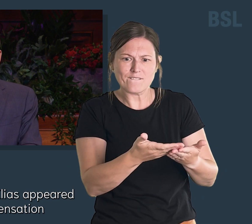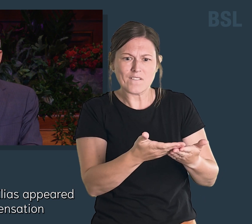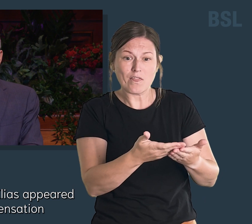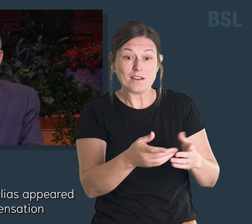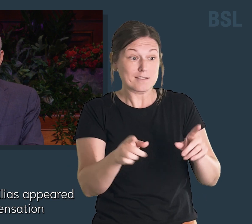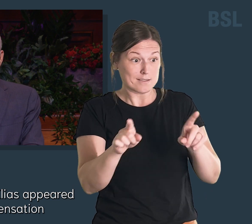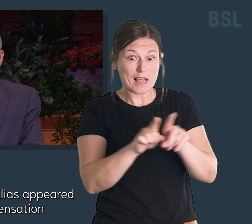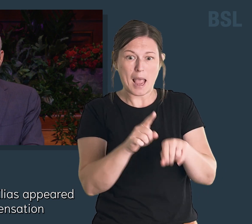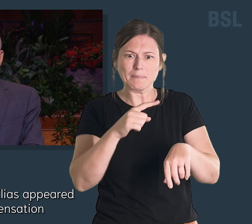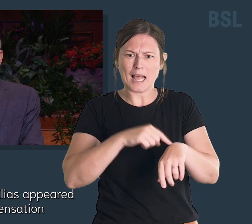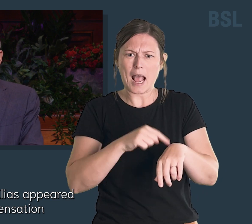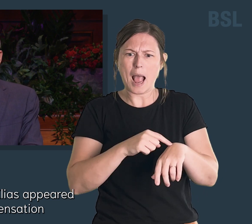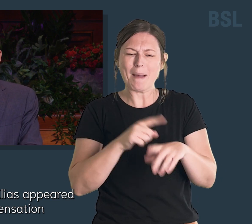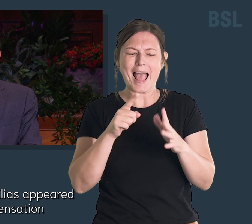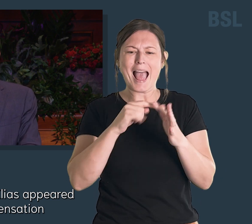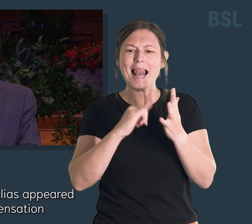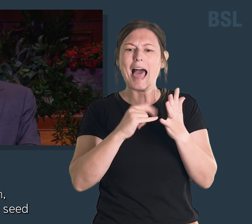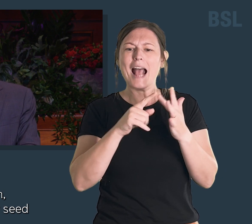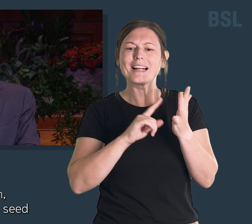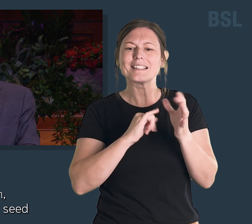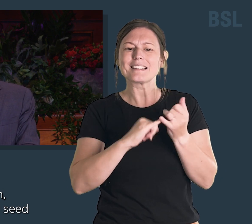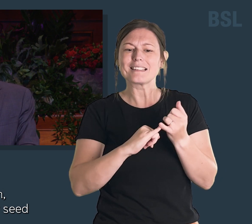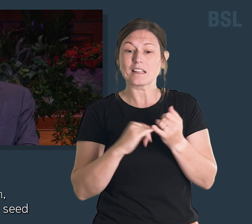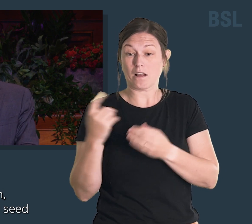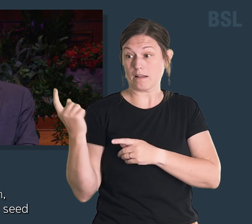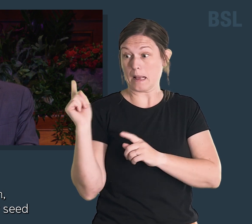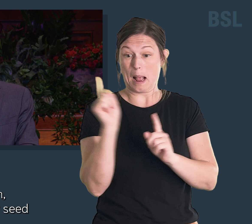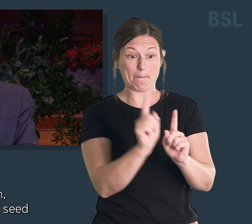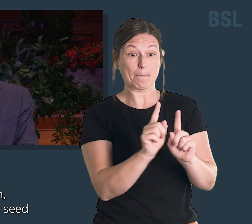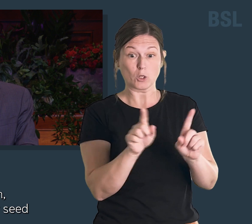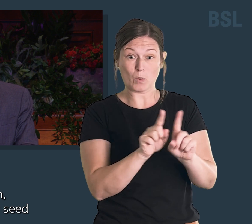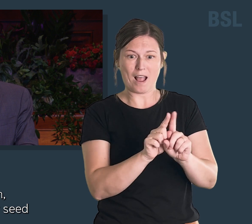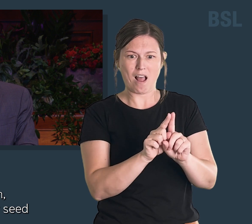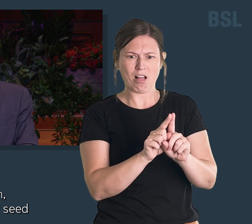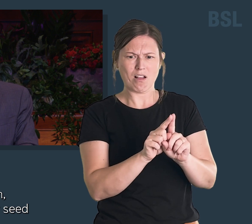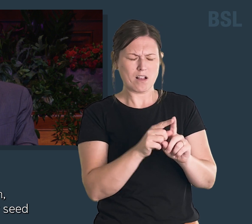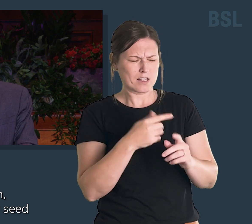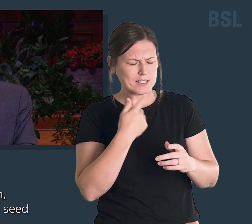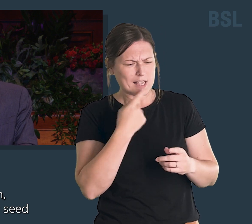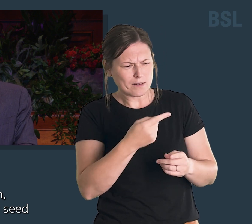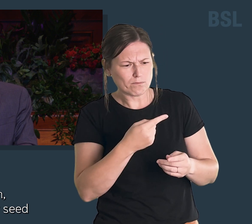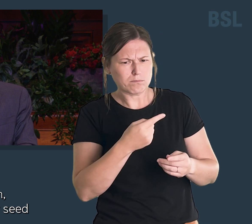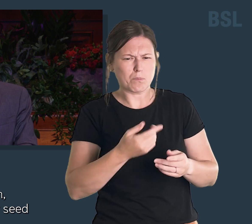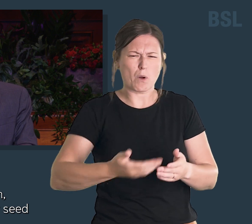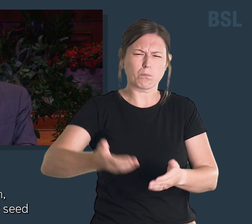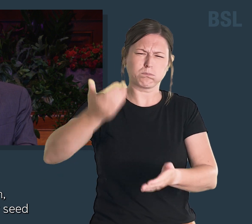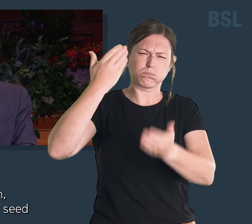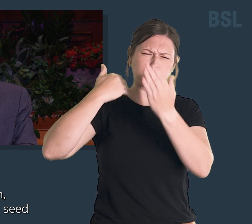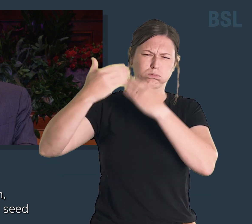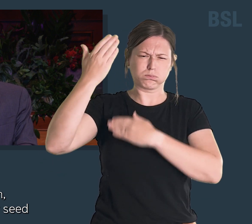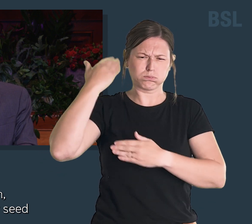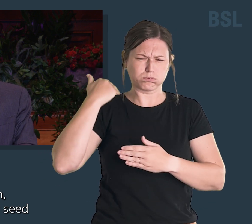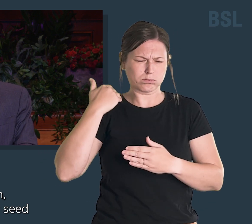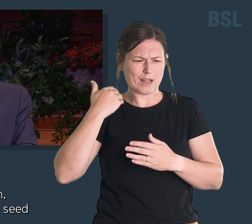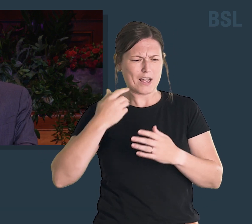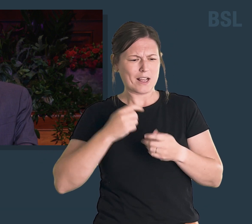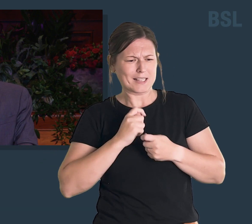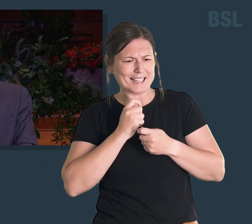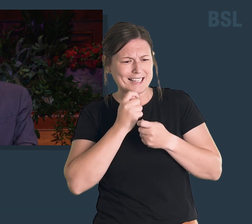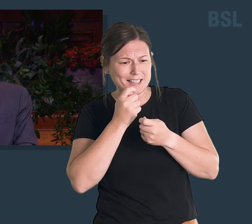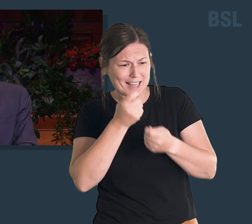Elias appeared and committed the dispensation of the gospel of Abraham, saying that in us and our seed,